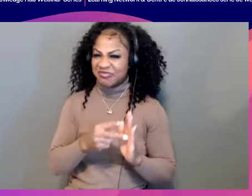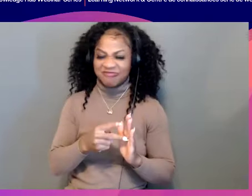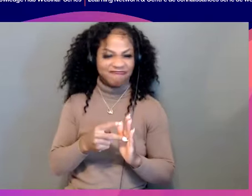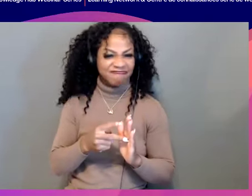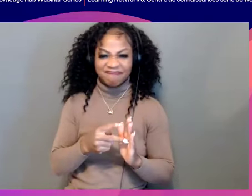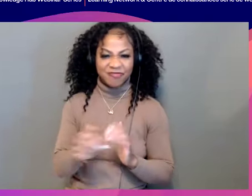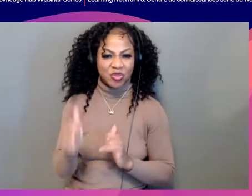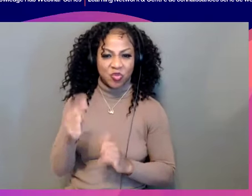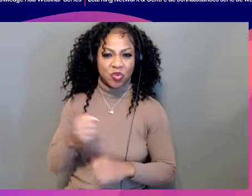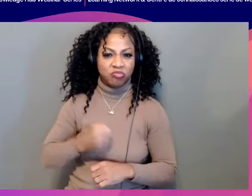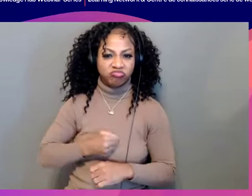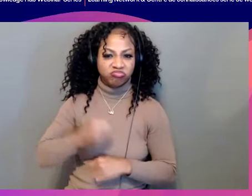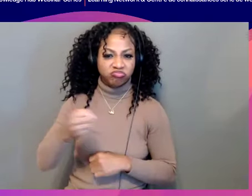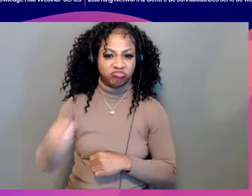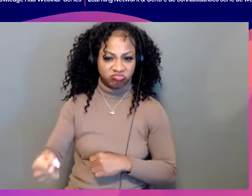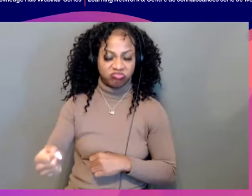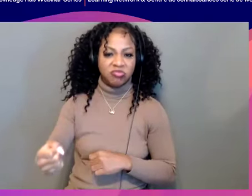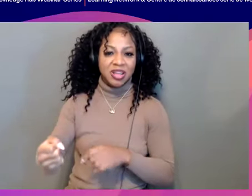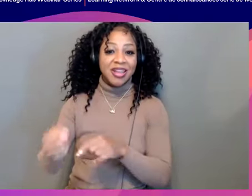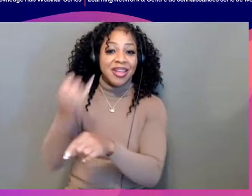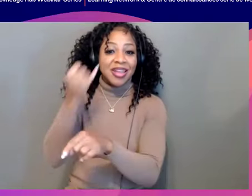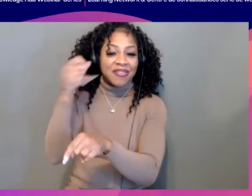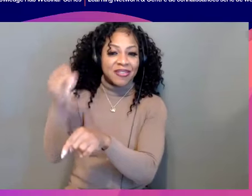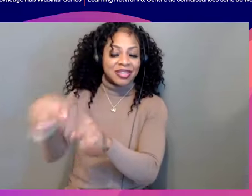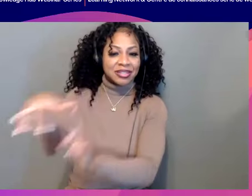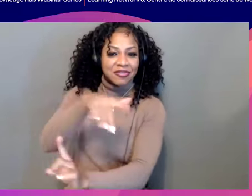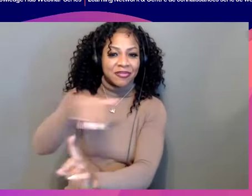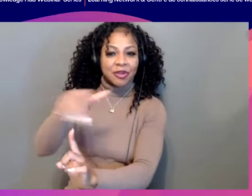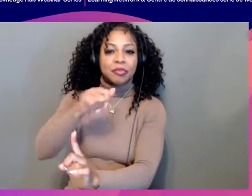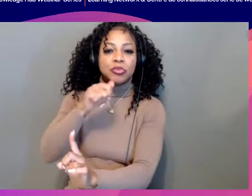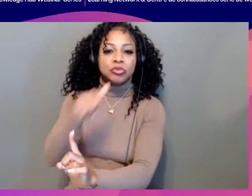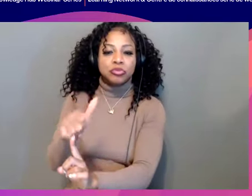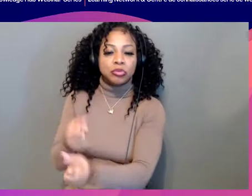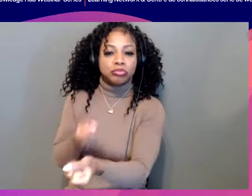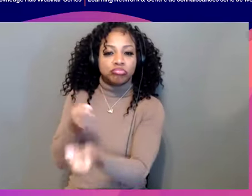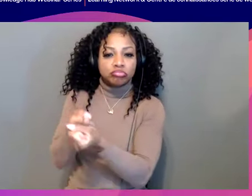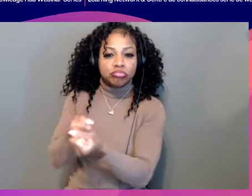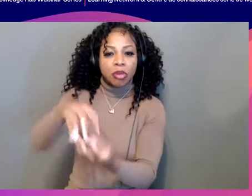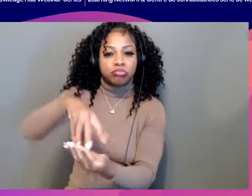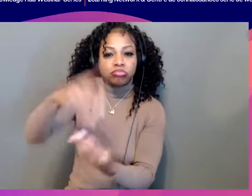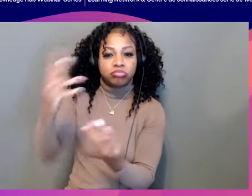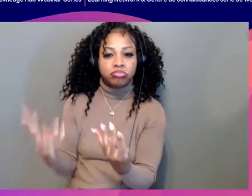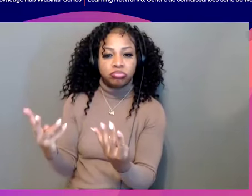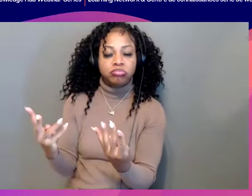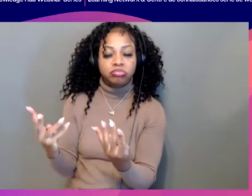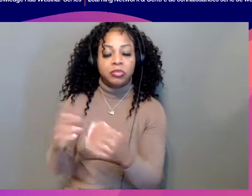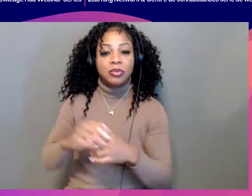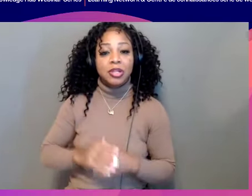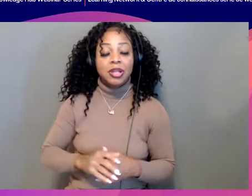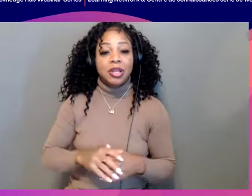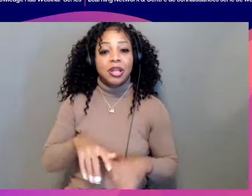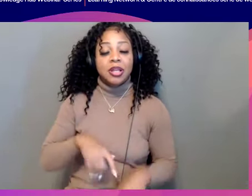in a non-2S LGBTQIA plus workplace. In relation to gender